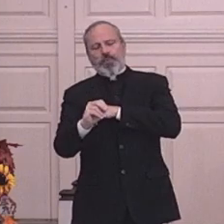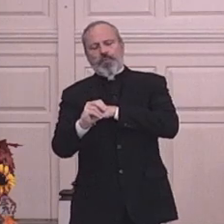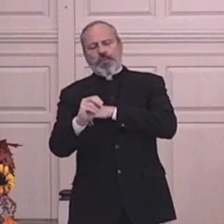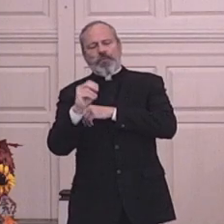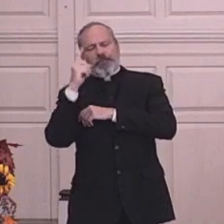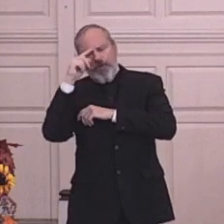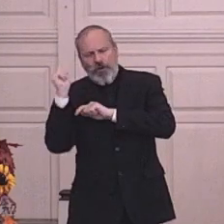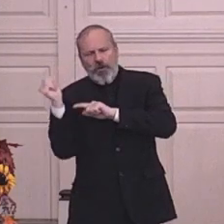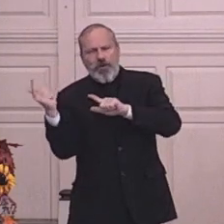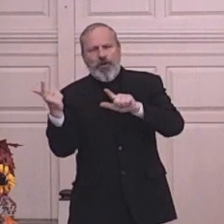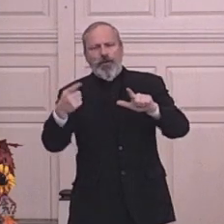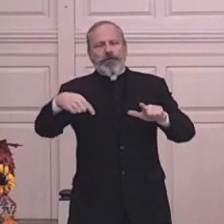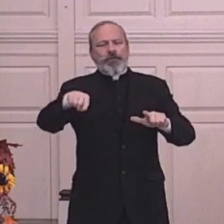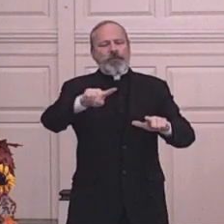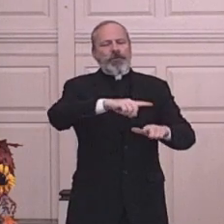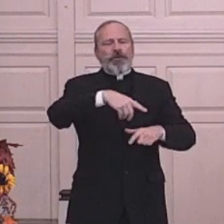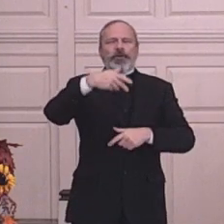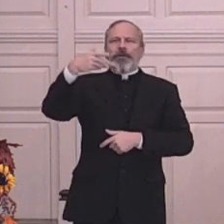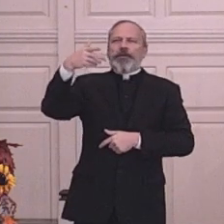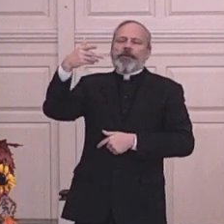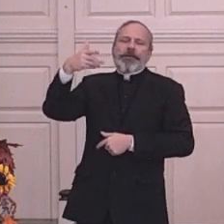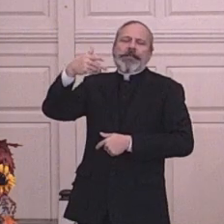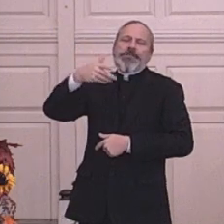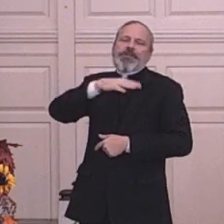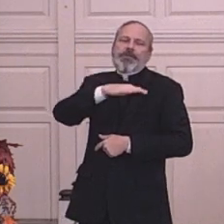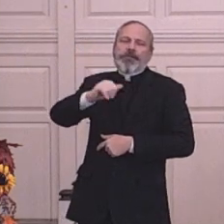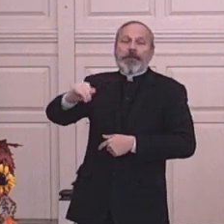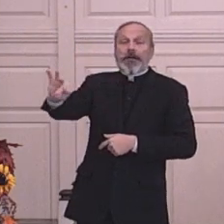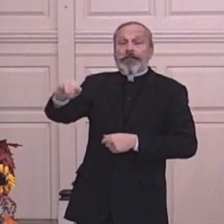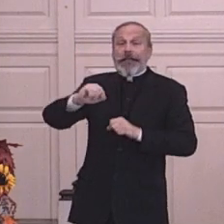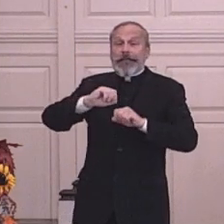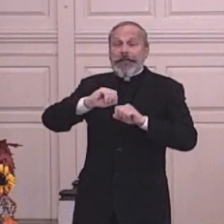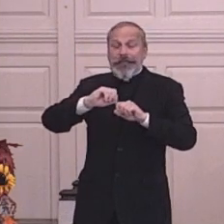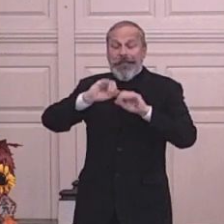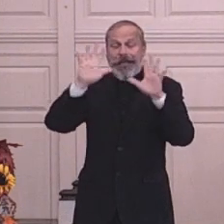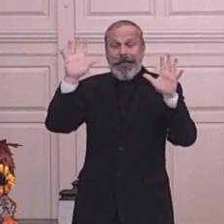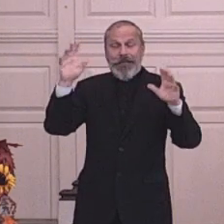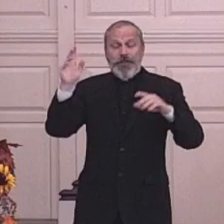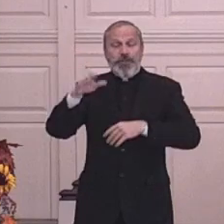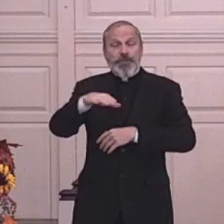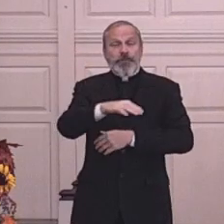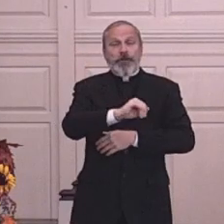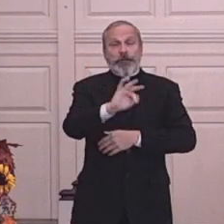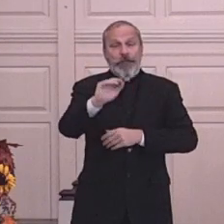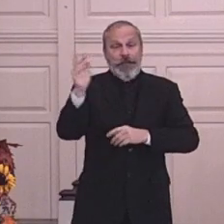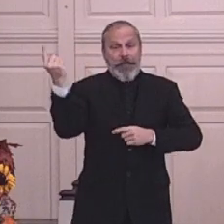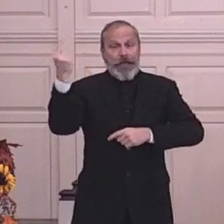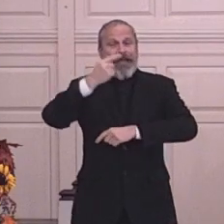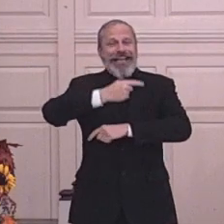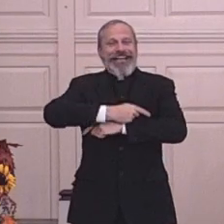For all of you are children of the light and children of the day.